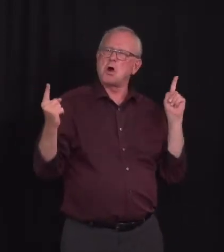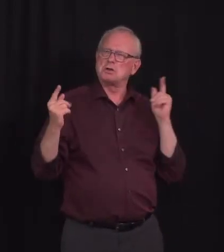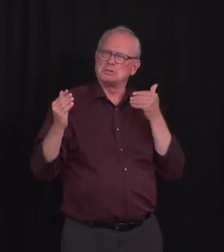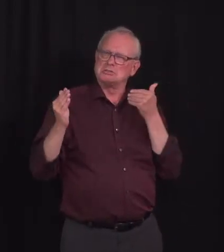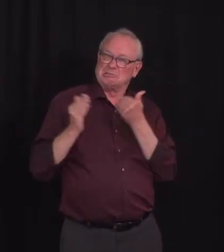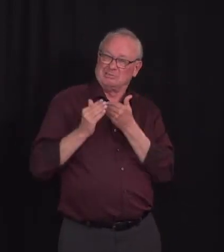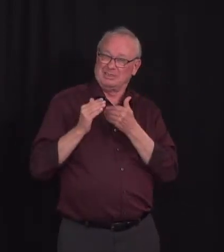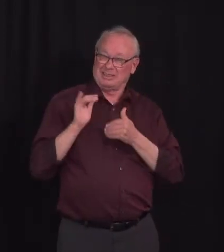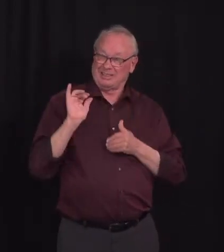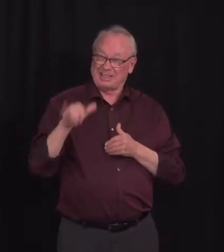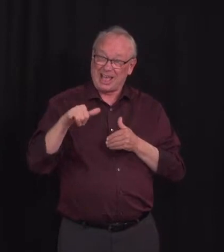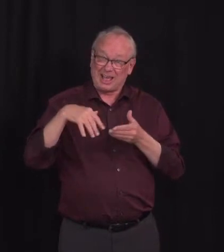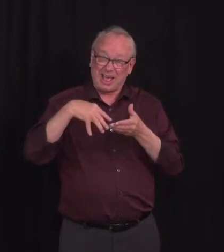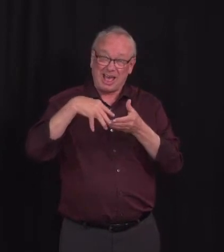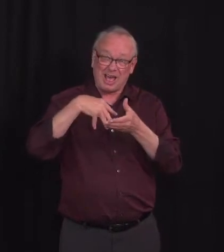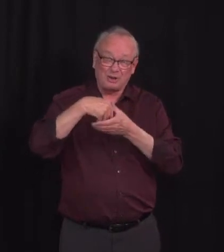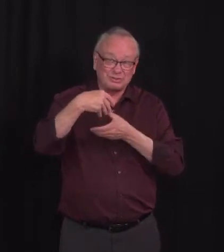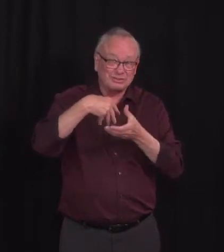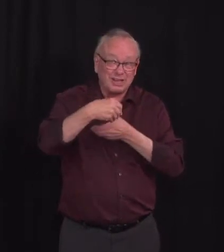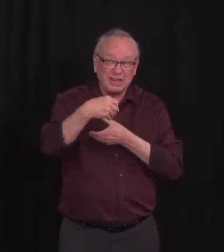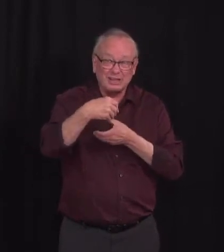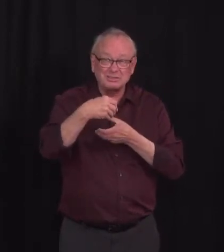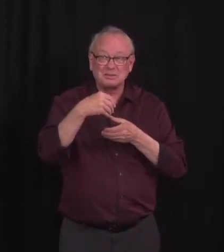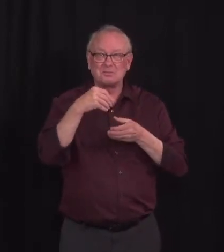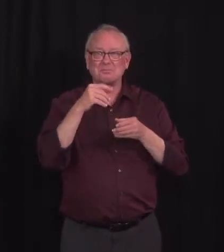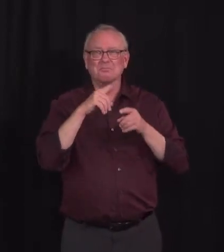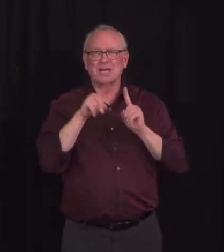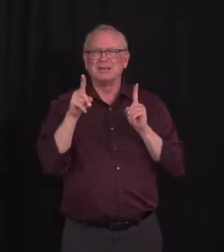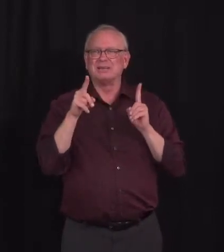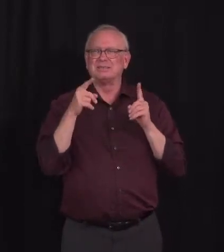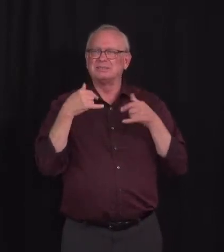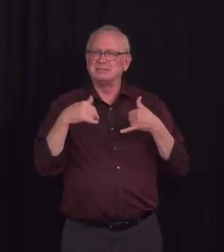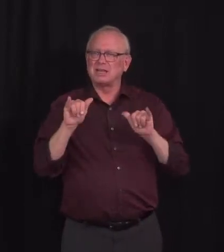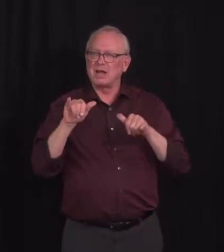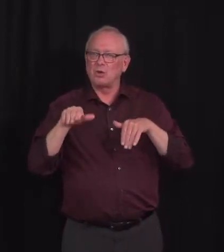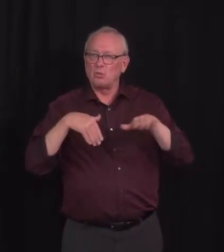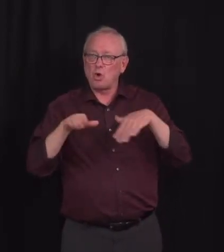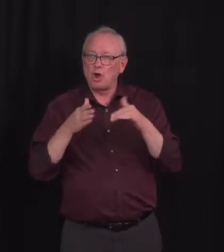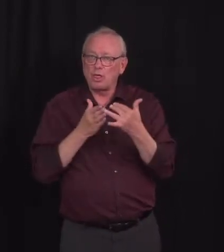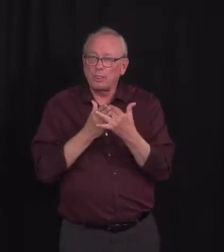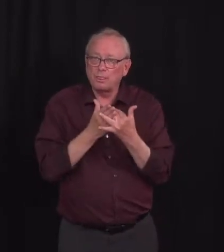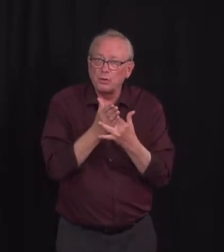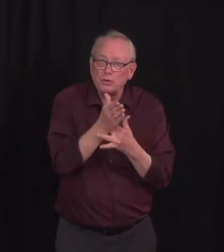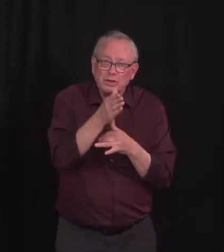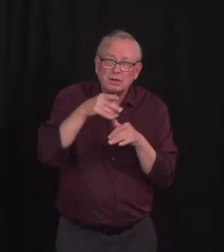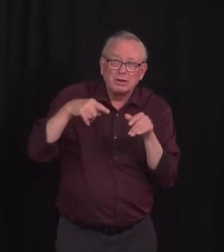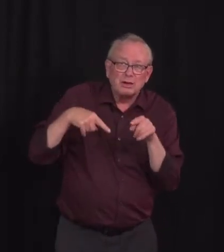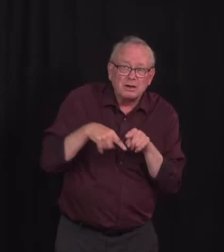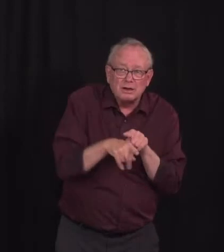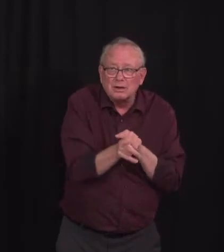an indoor space to get there, like a patio? So is the Premier following the public health orders?